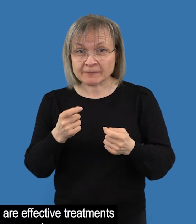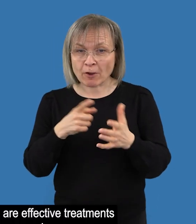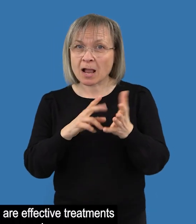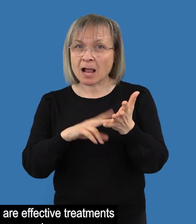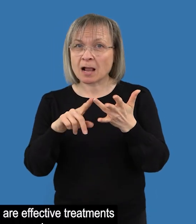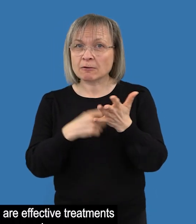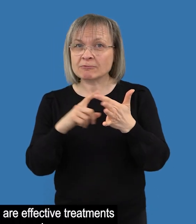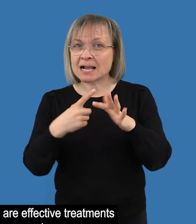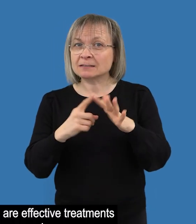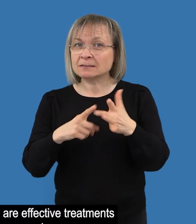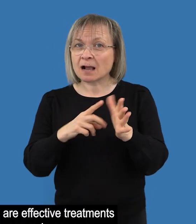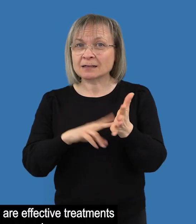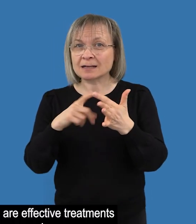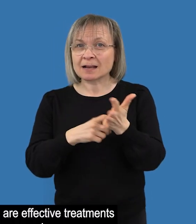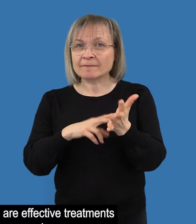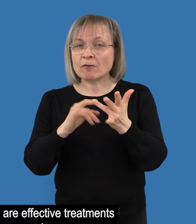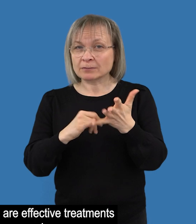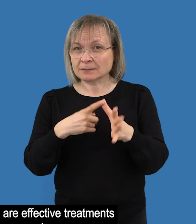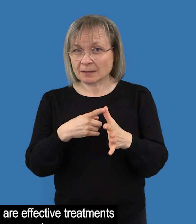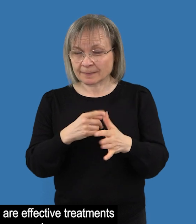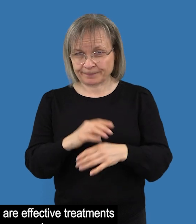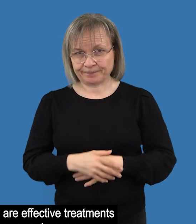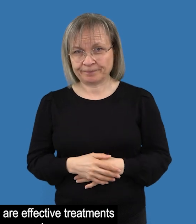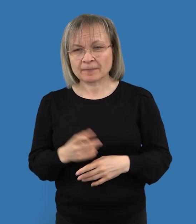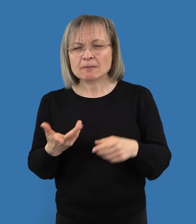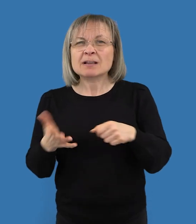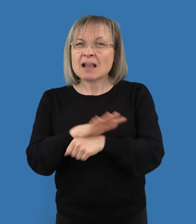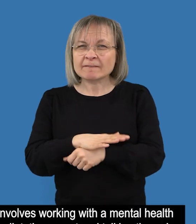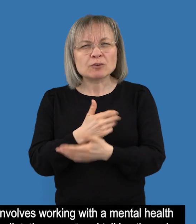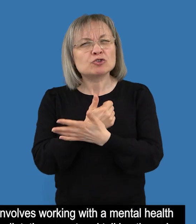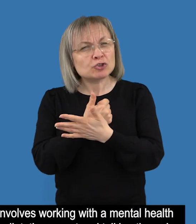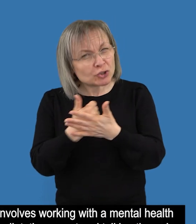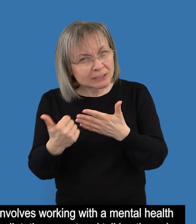There are effective treatments for anorexia nervosa.